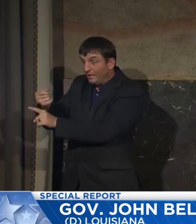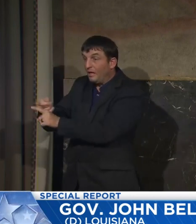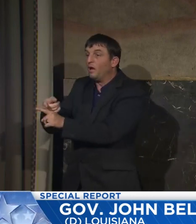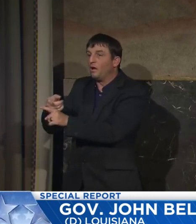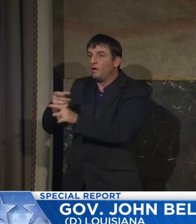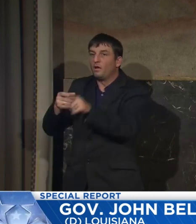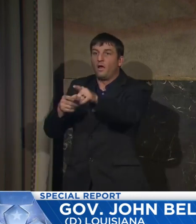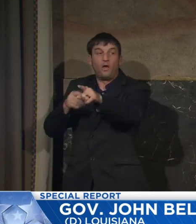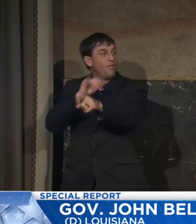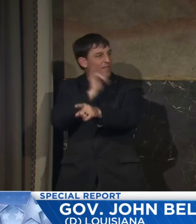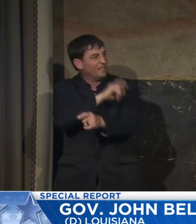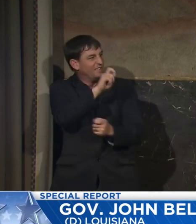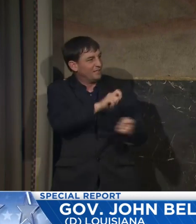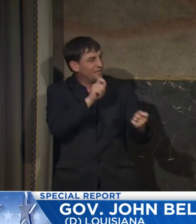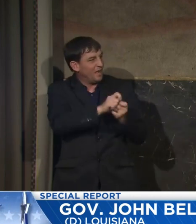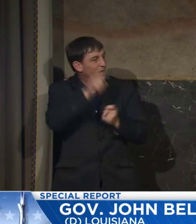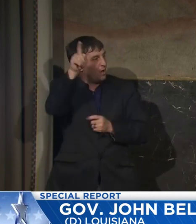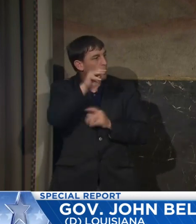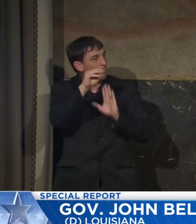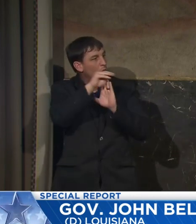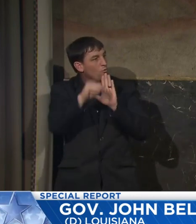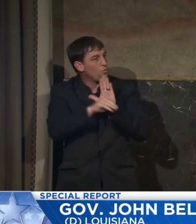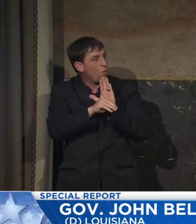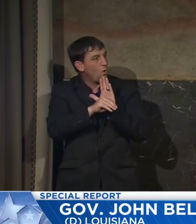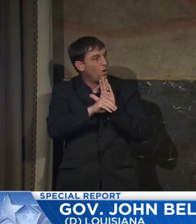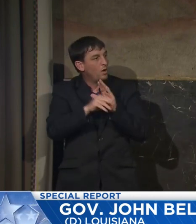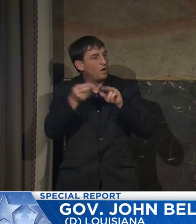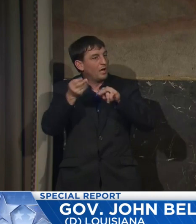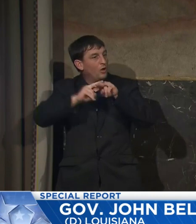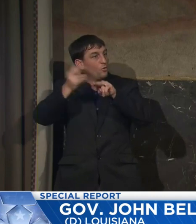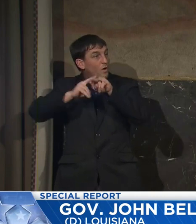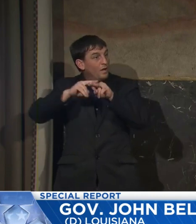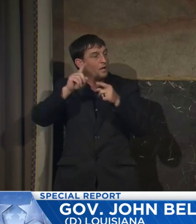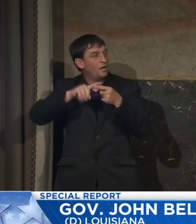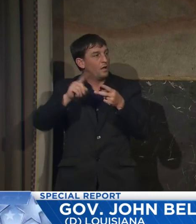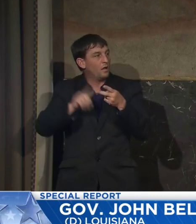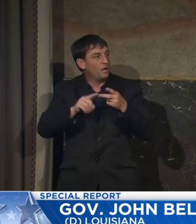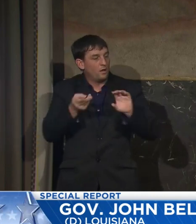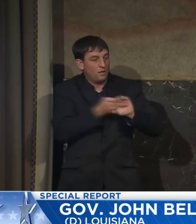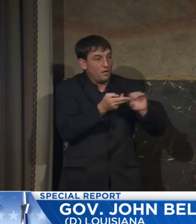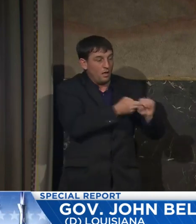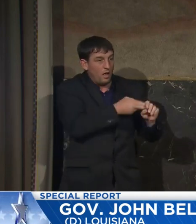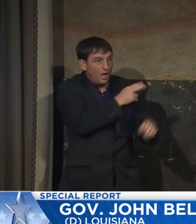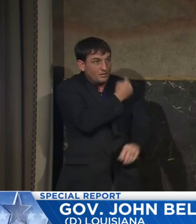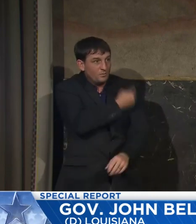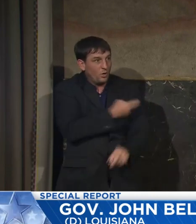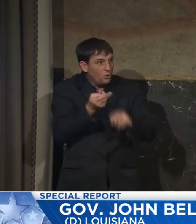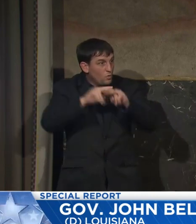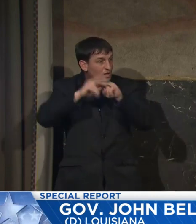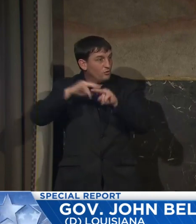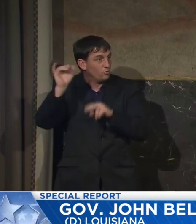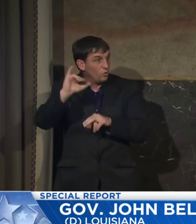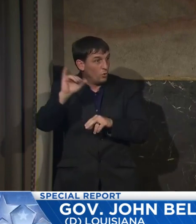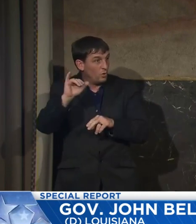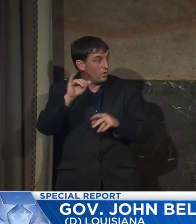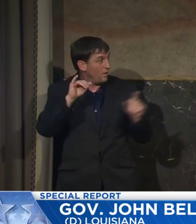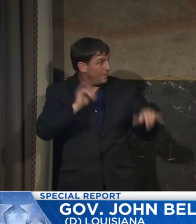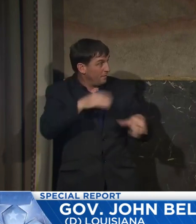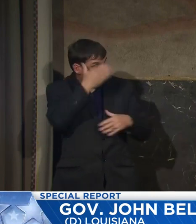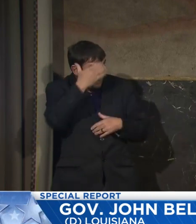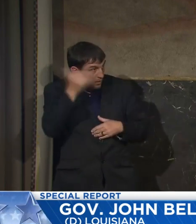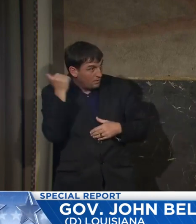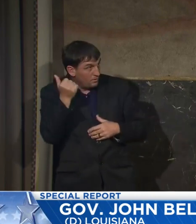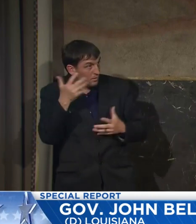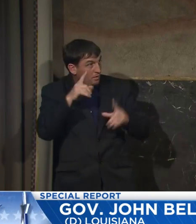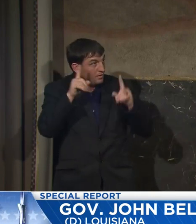in Monroe where you have cases increasing and hospitalizations increasing. Maybe this is a question for Dr. B. Is that because of the testing results are